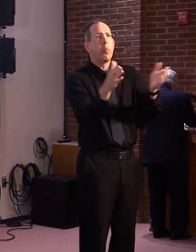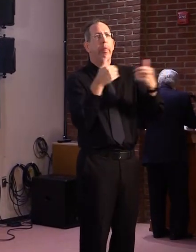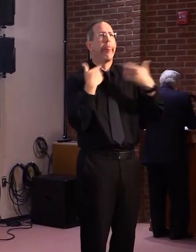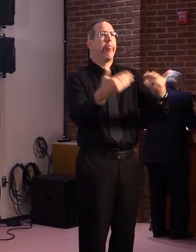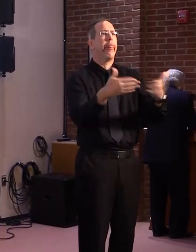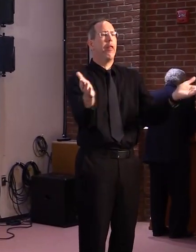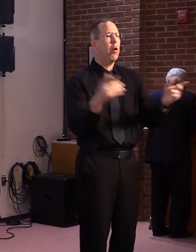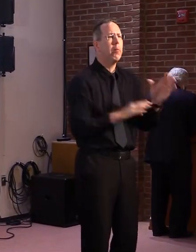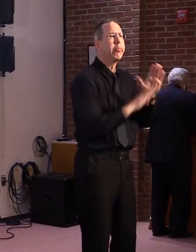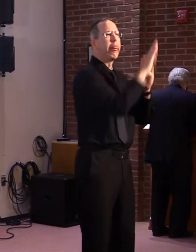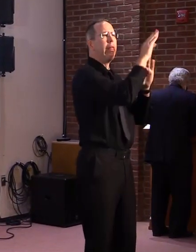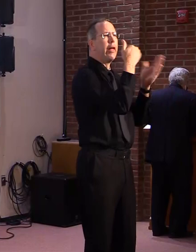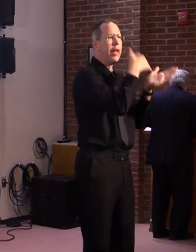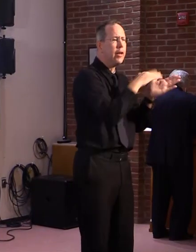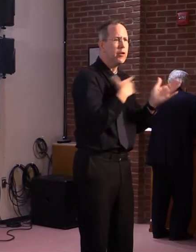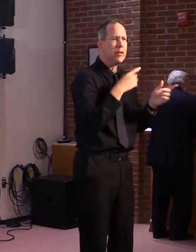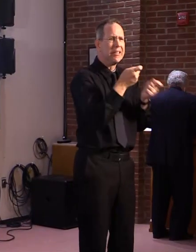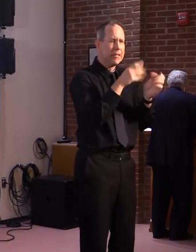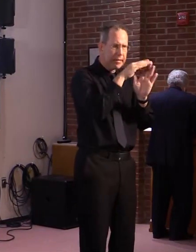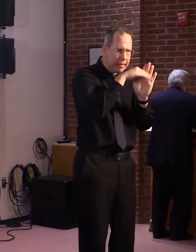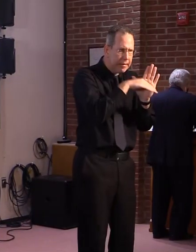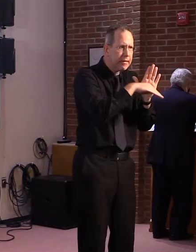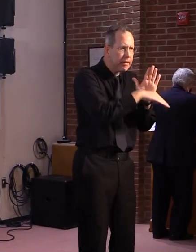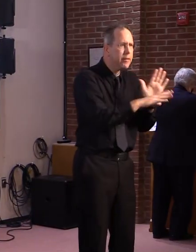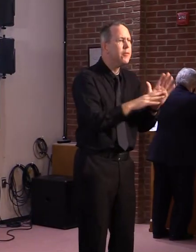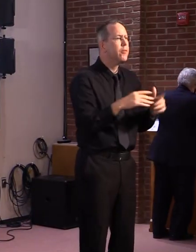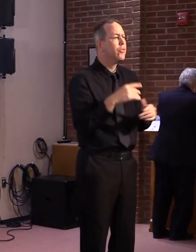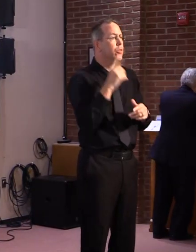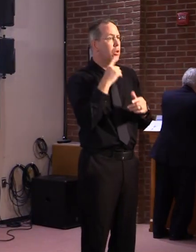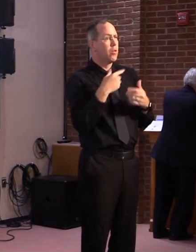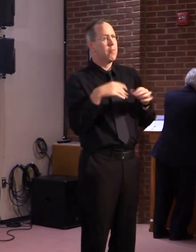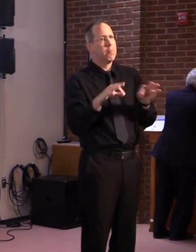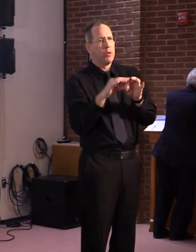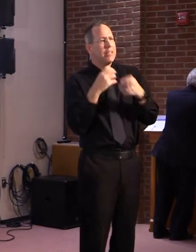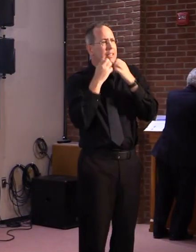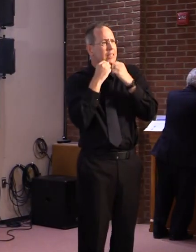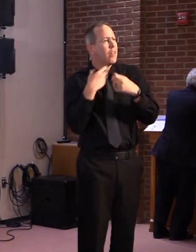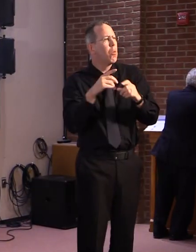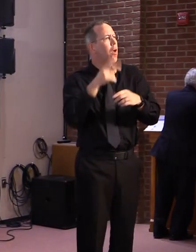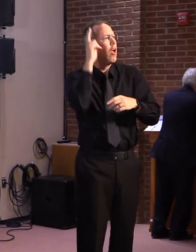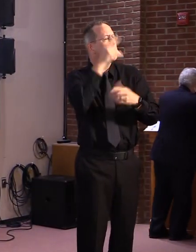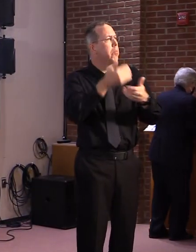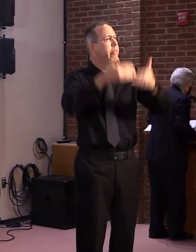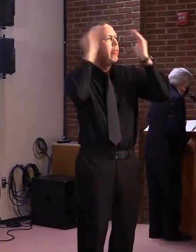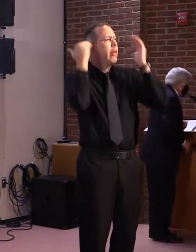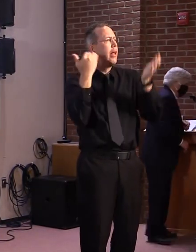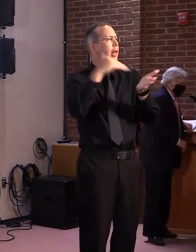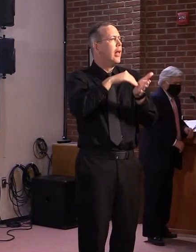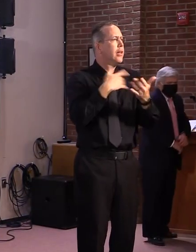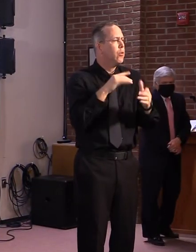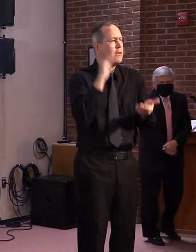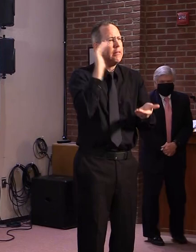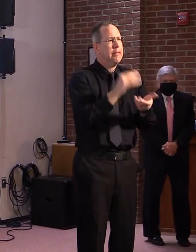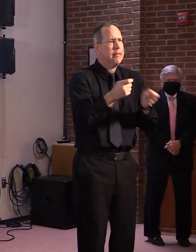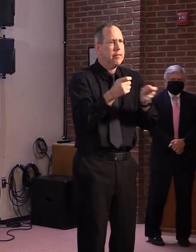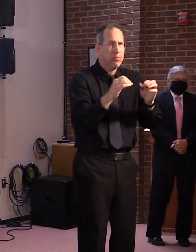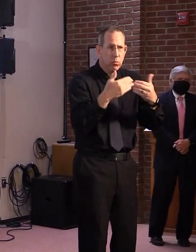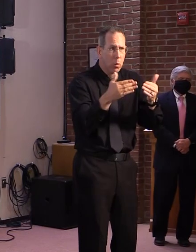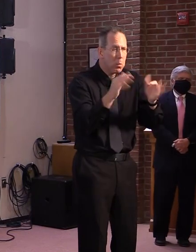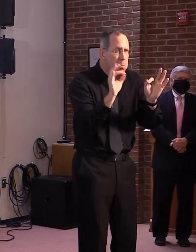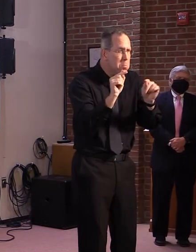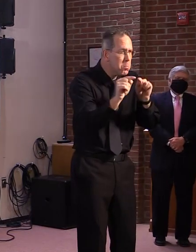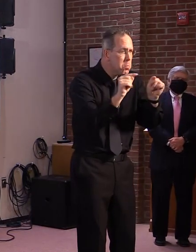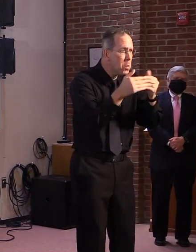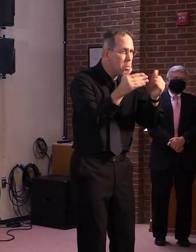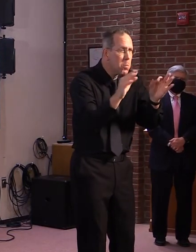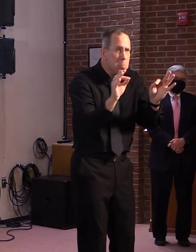our healthcare system back at risk. And we continue to see good signs from our data, which has meant we can